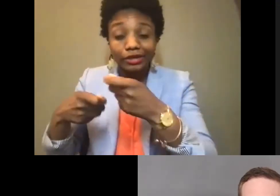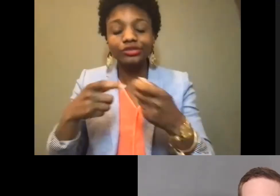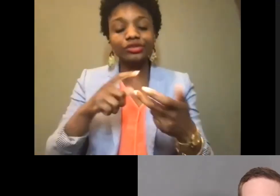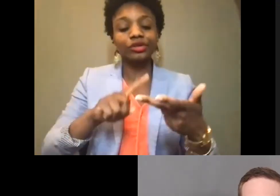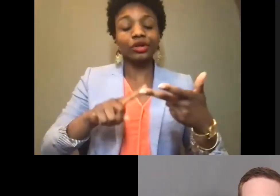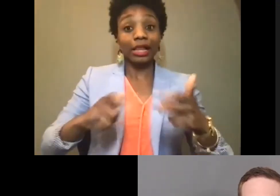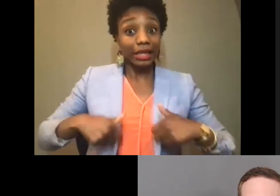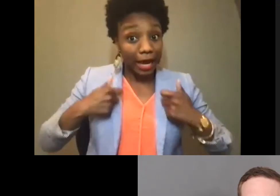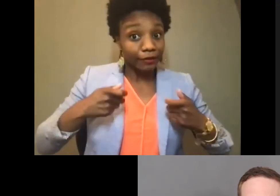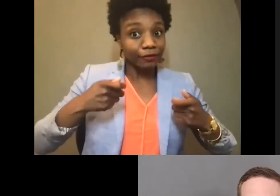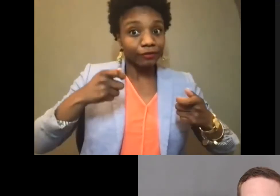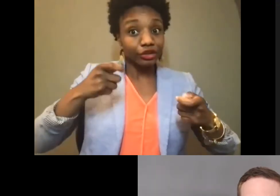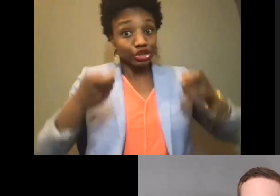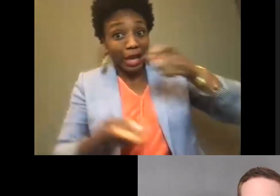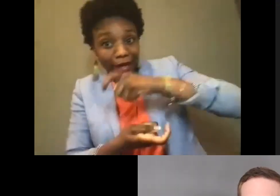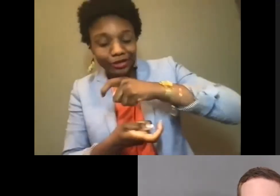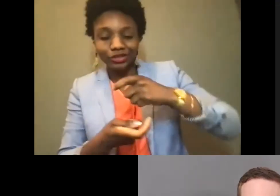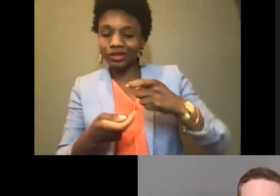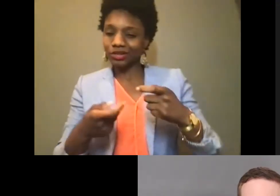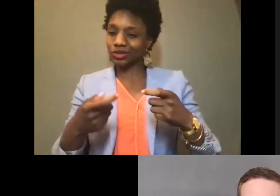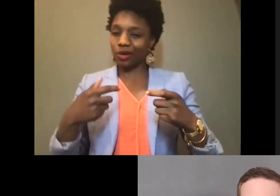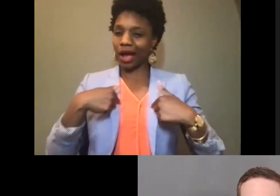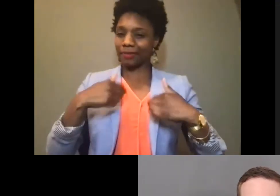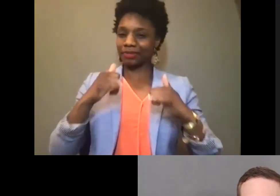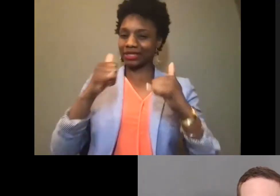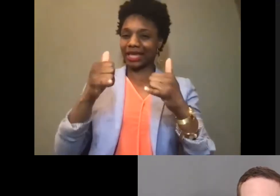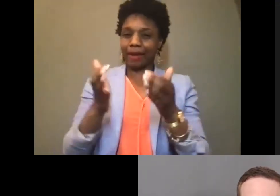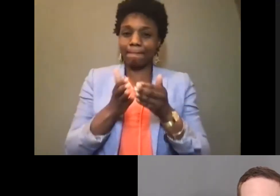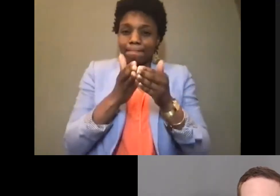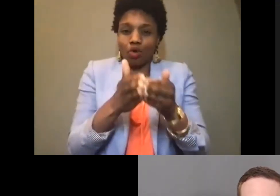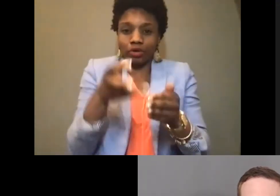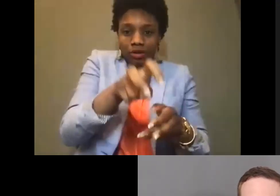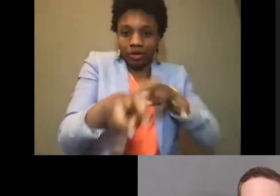I'm probably in the same boat, unfortunately.